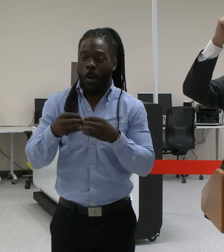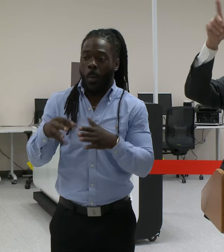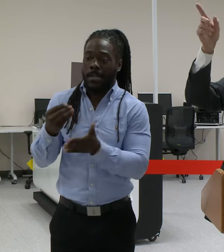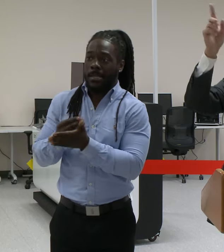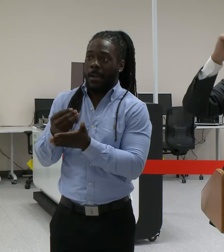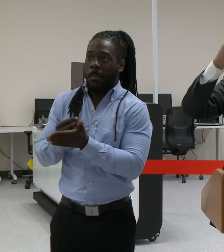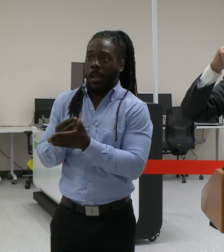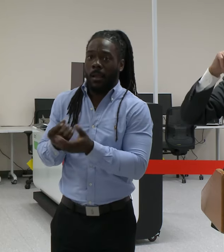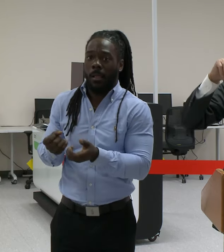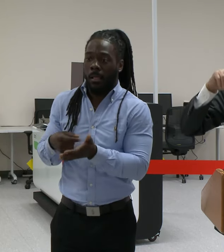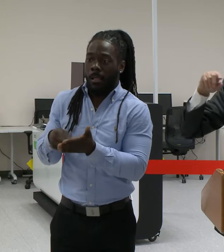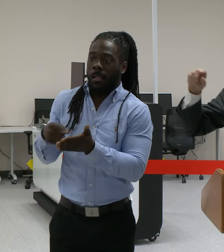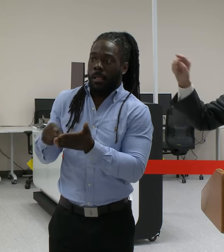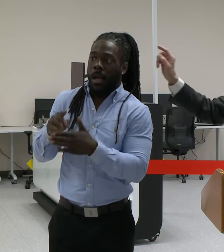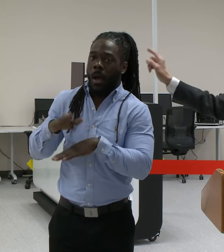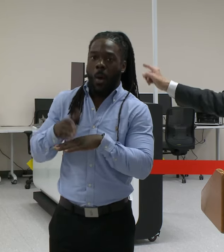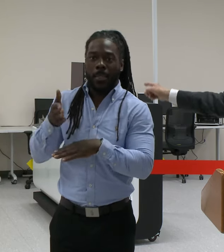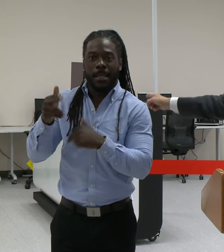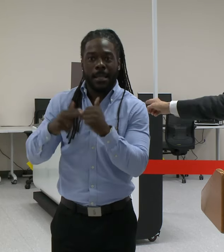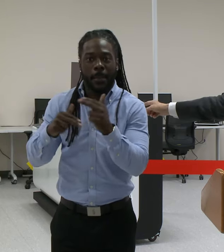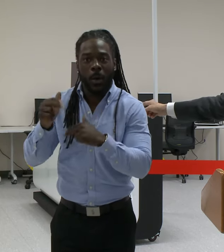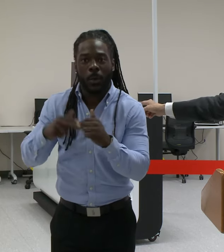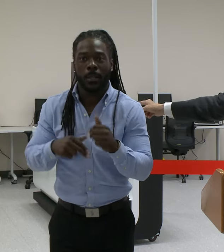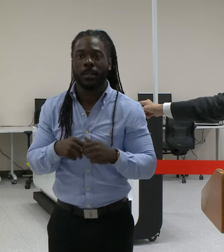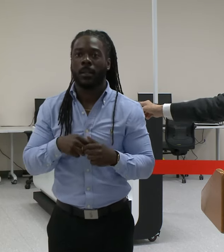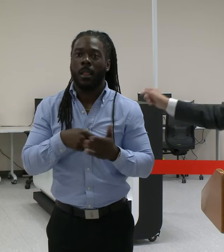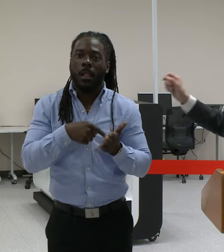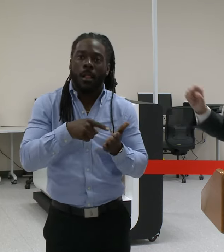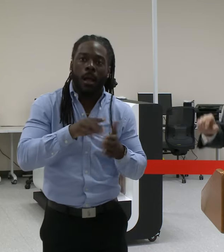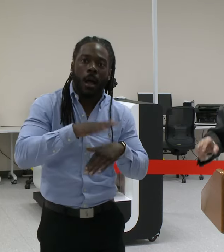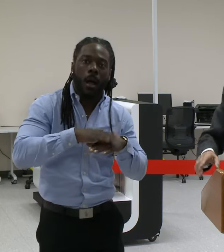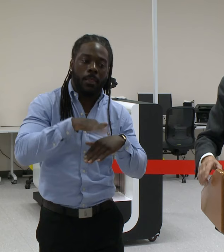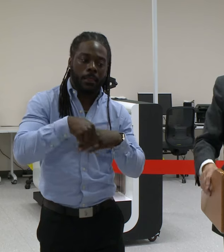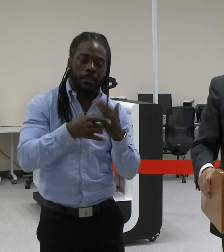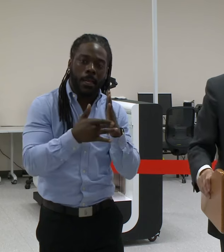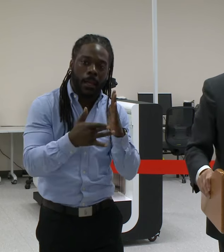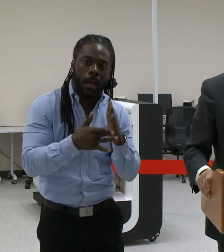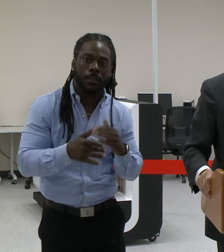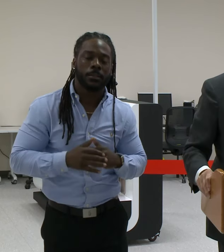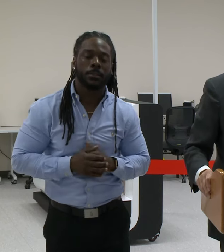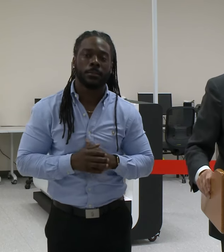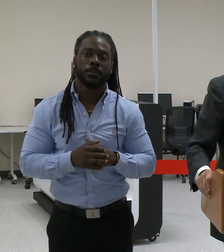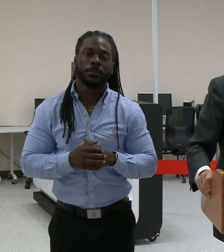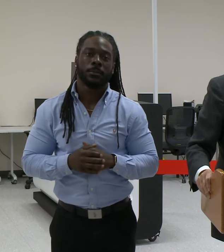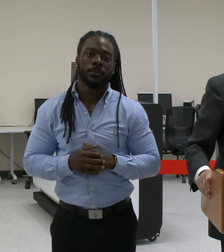have spent on this facility, this technology.